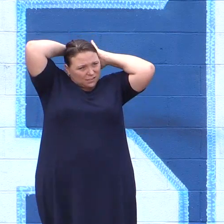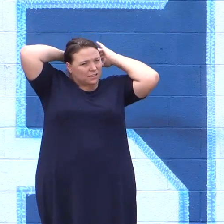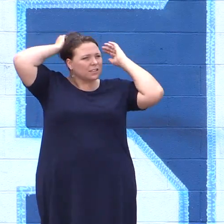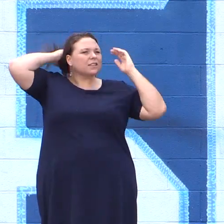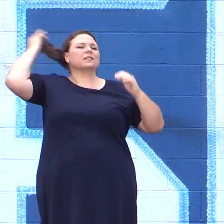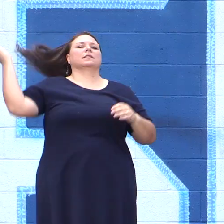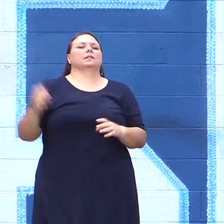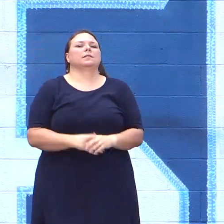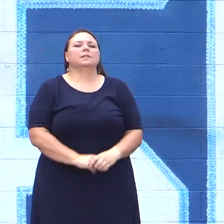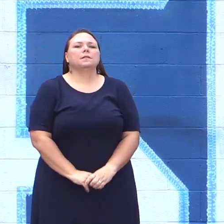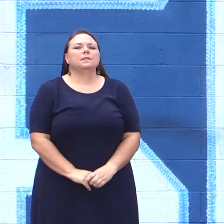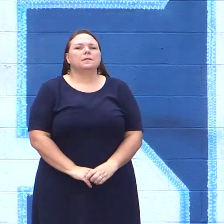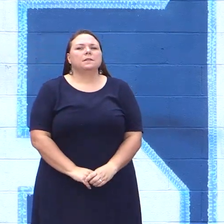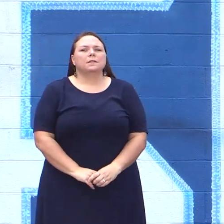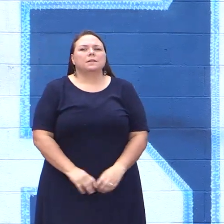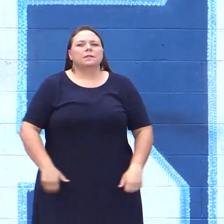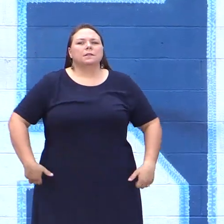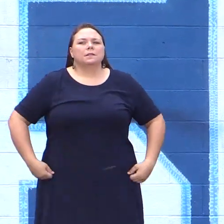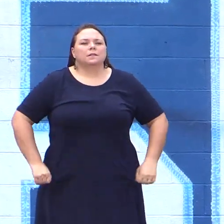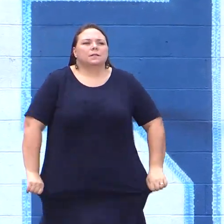Battle was explaining this.